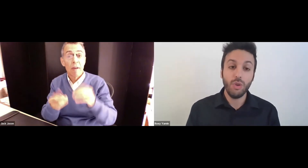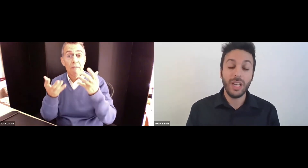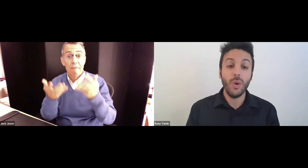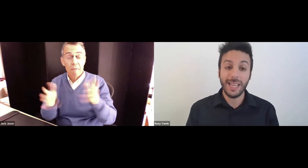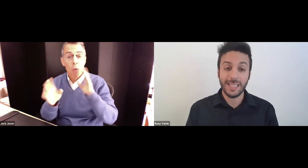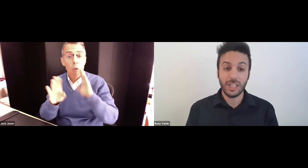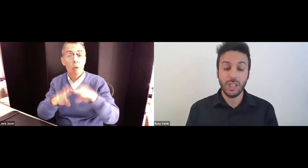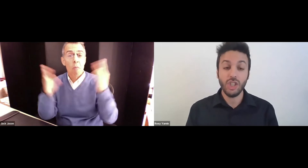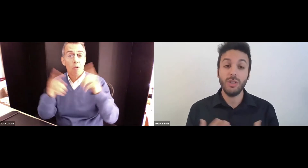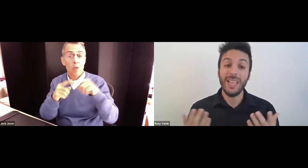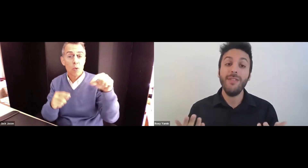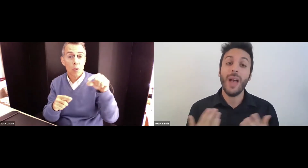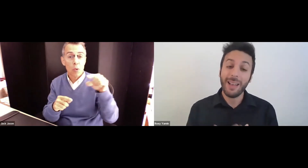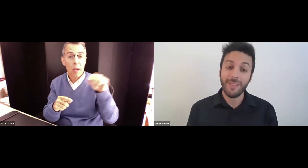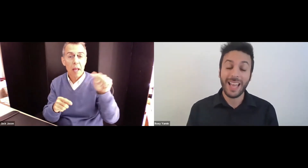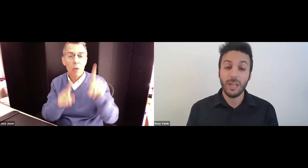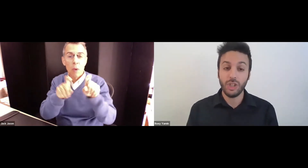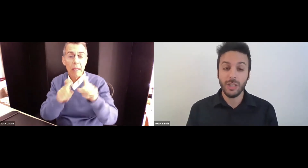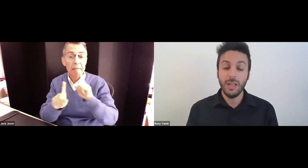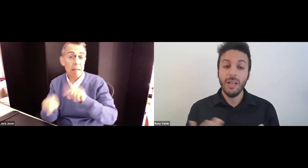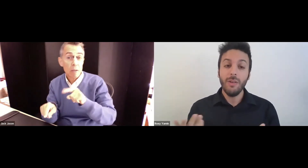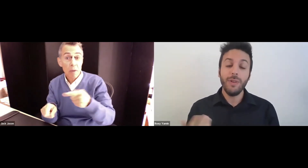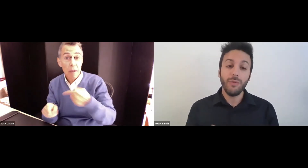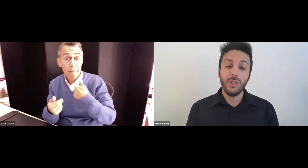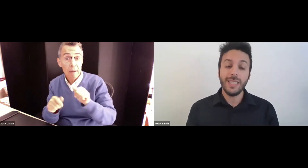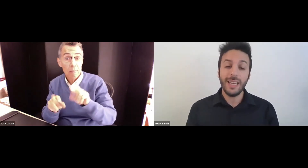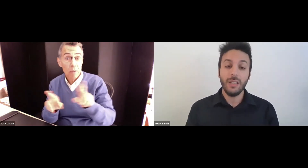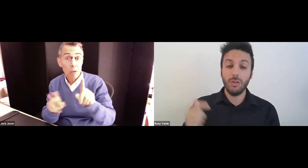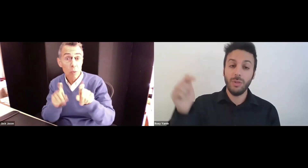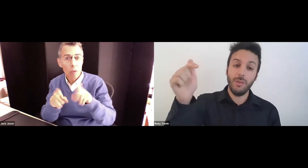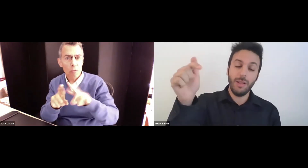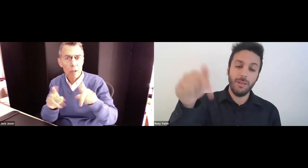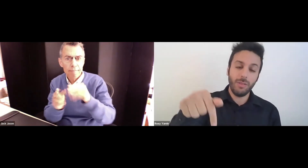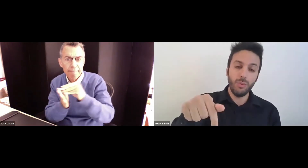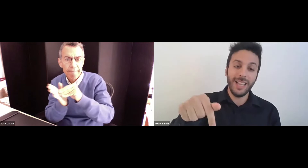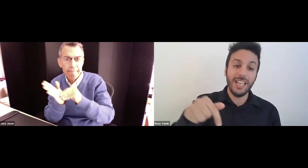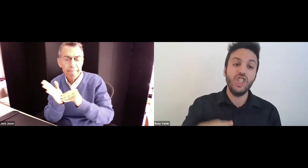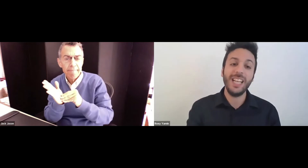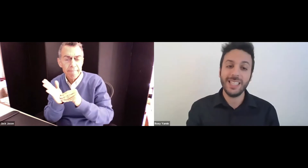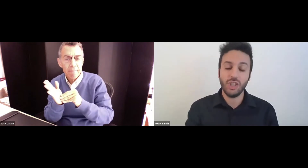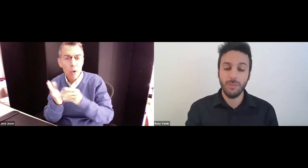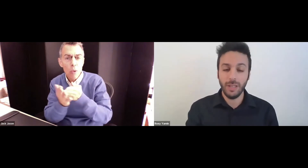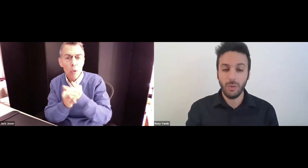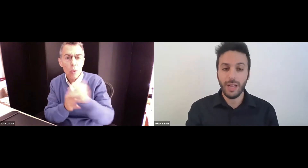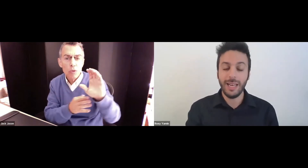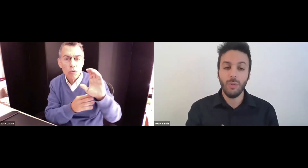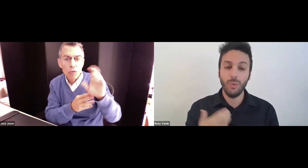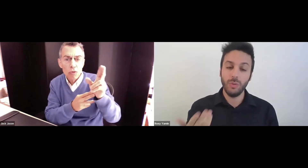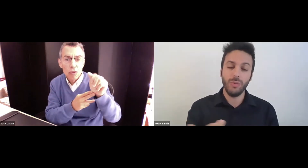a Q&A section. So if you have any question, feel free to send it to through the chat section below, and